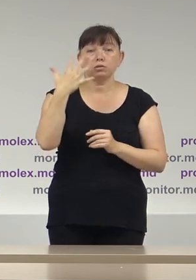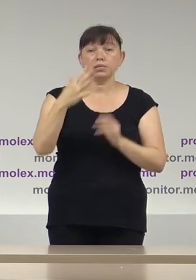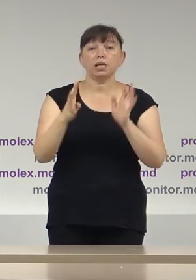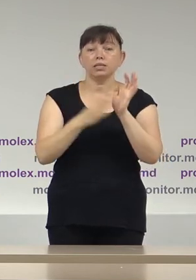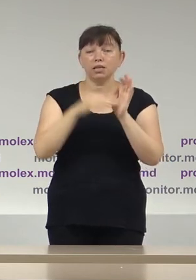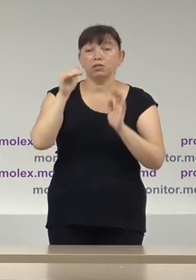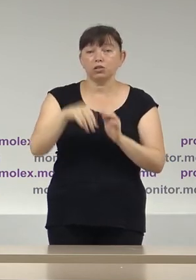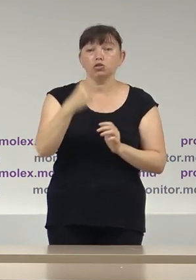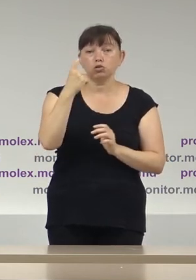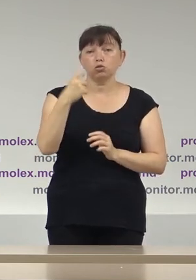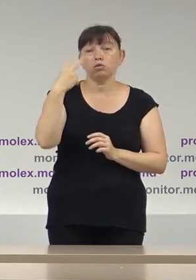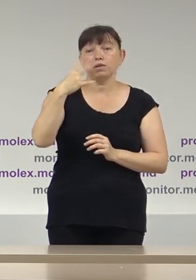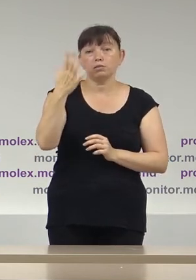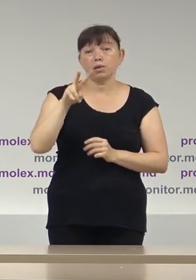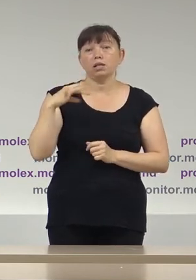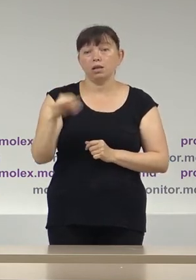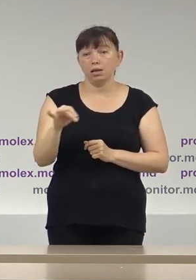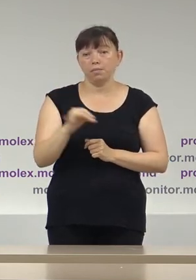is